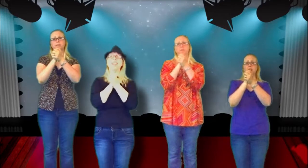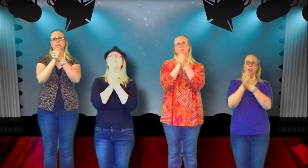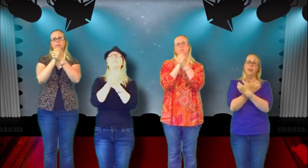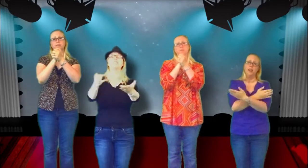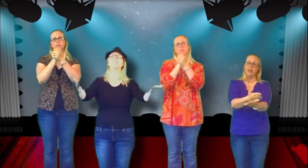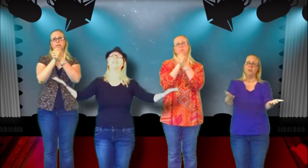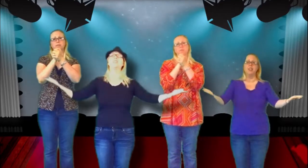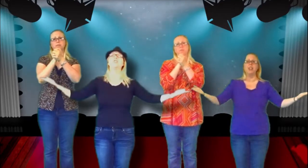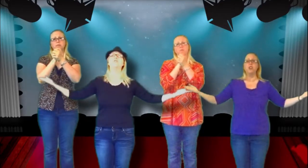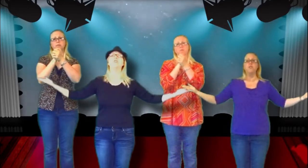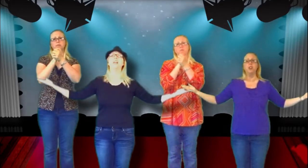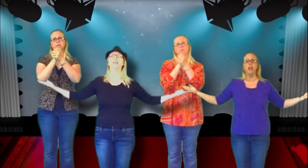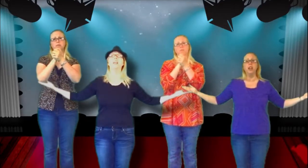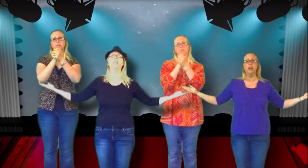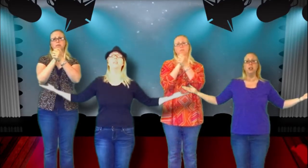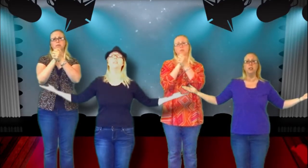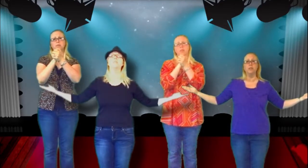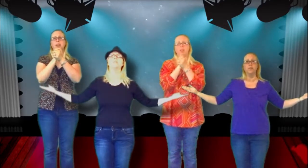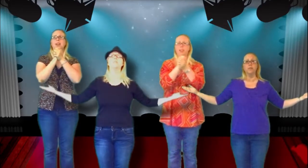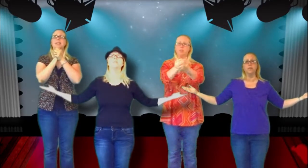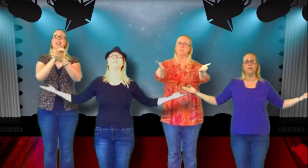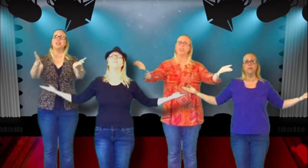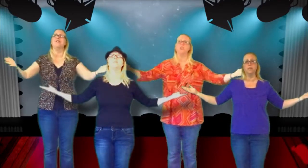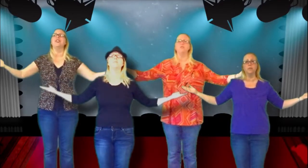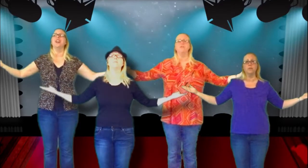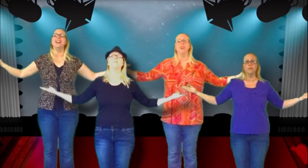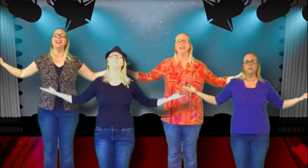I'm such a freak, I'm such a freak